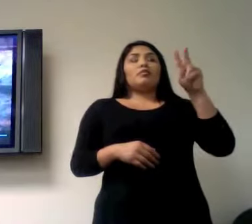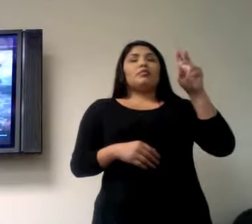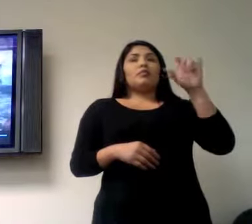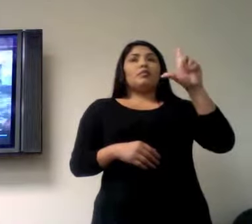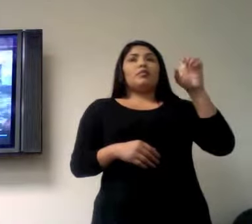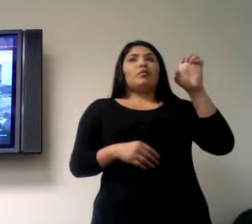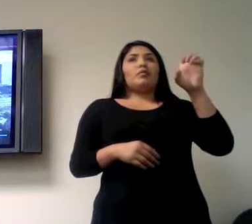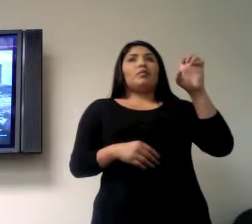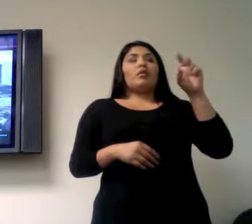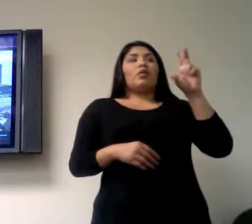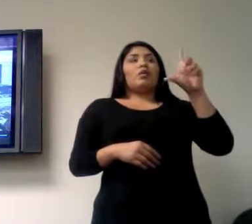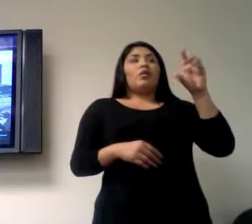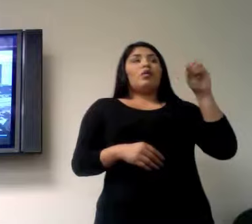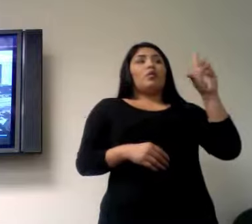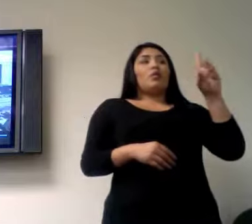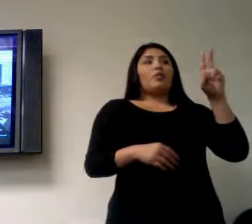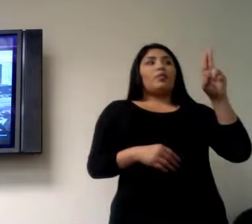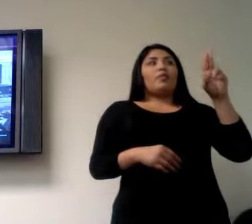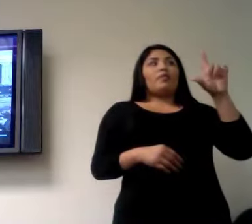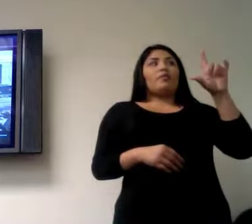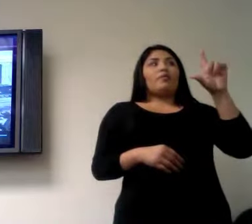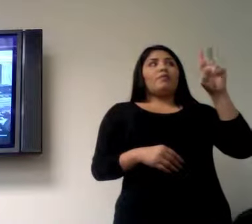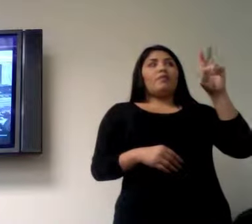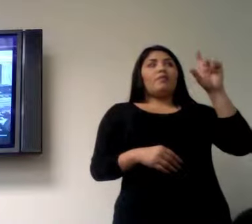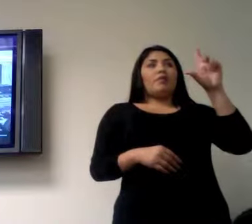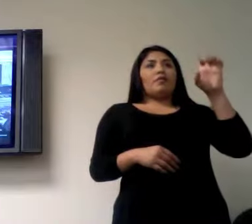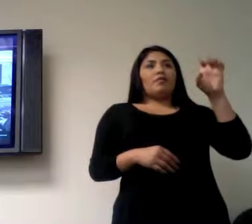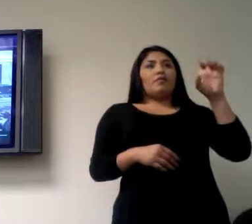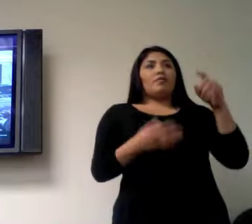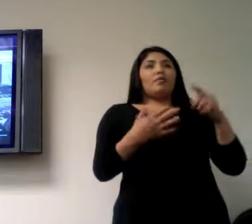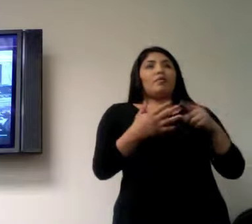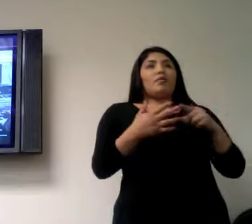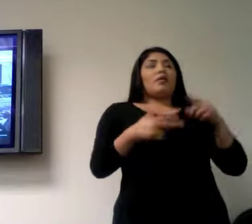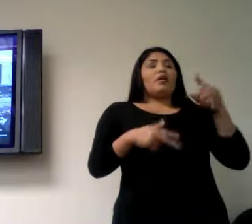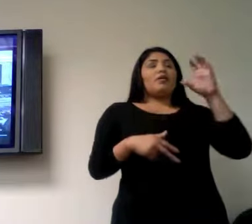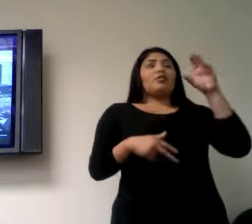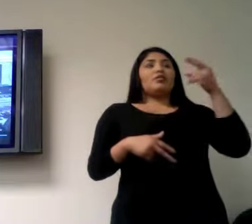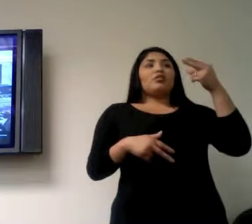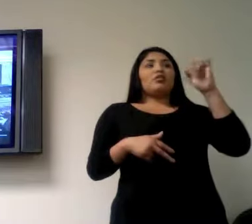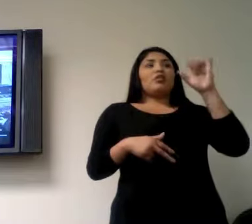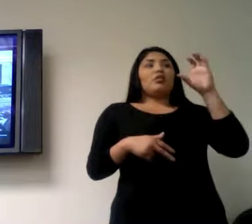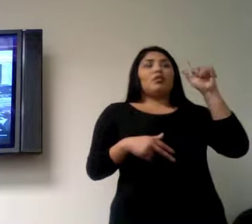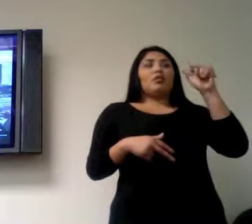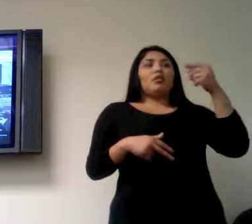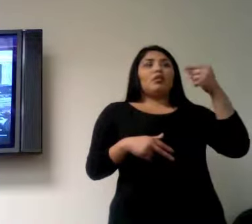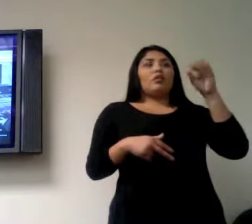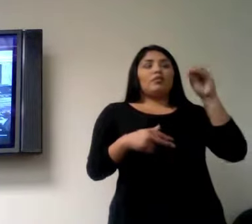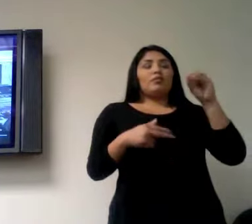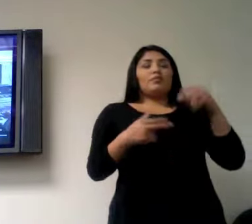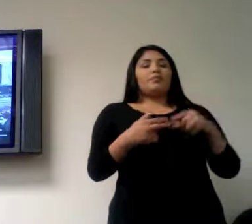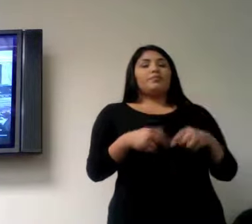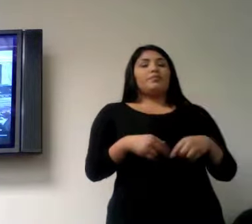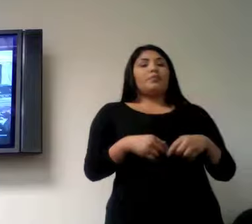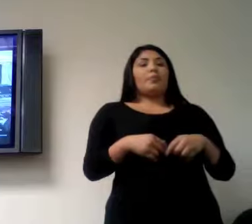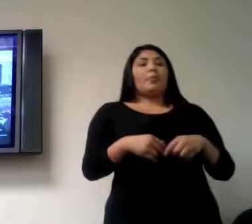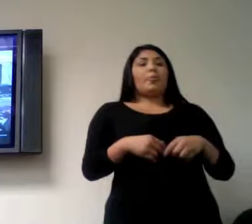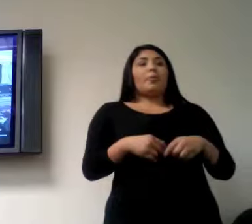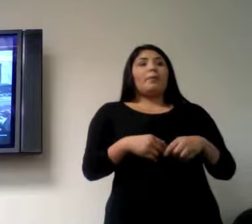General Alpheus Williams, commander of a division at the battle, described the Confederate prisoners as they were being loaded onto